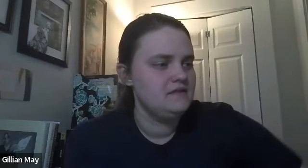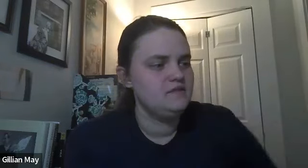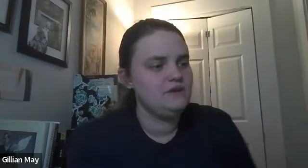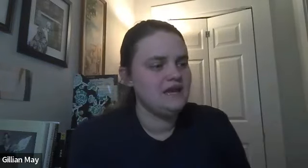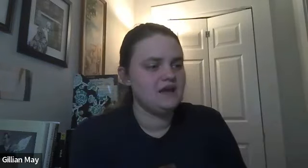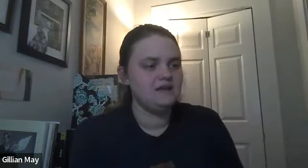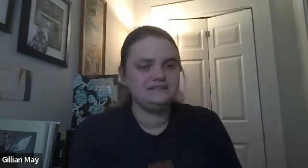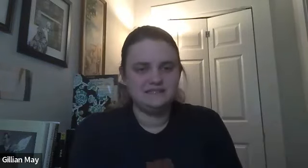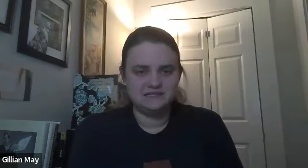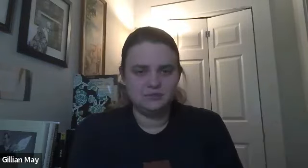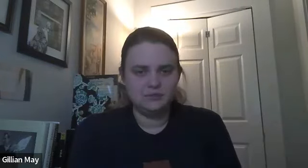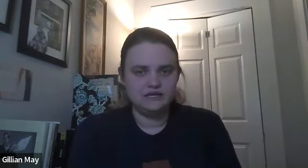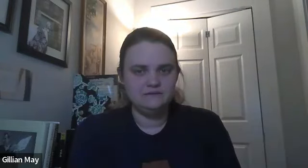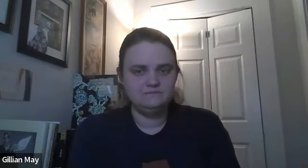Then we had disappointed.